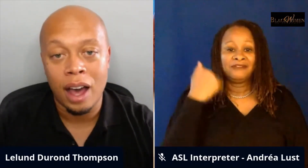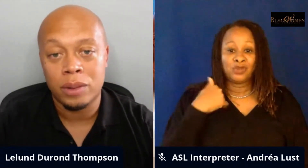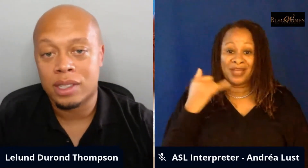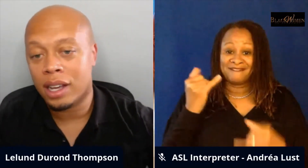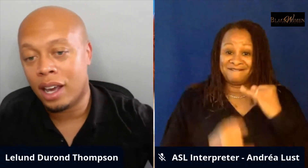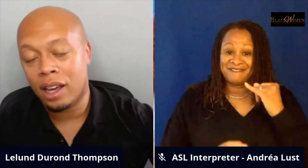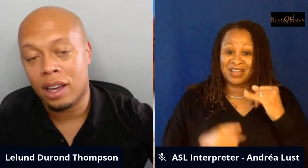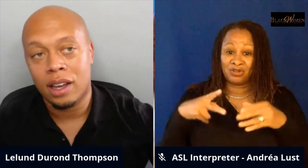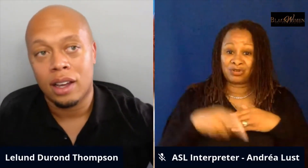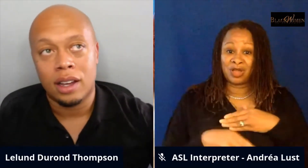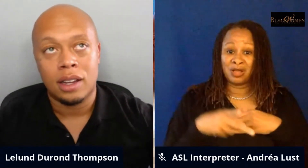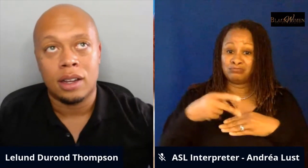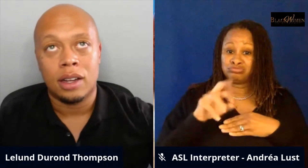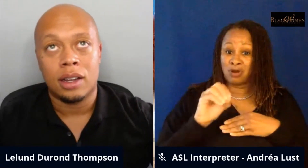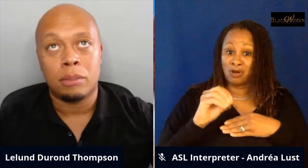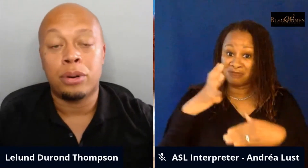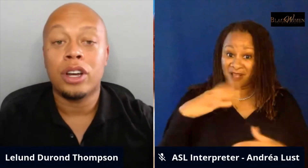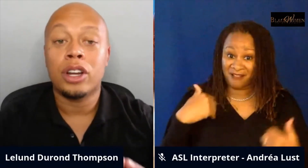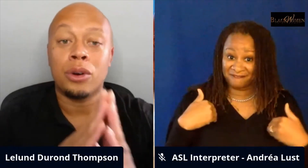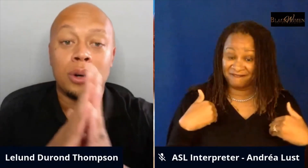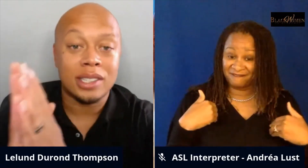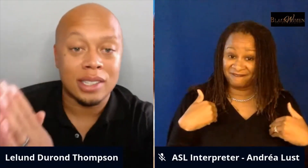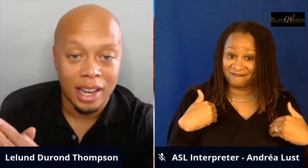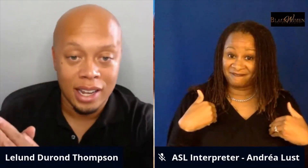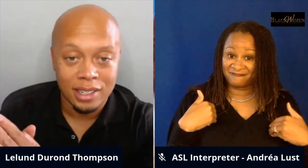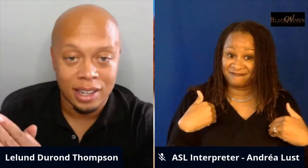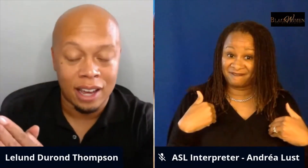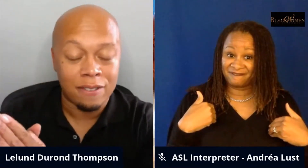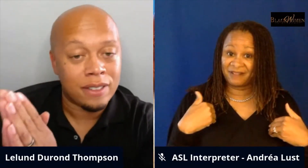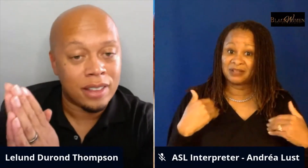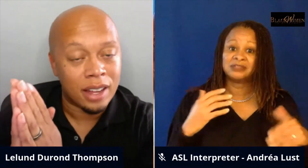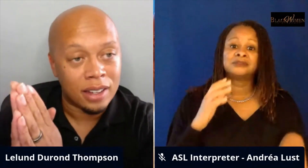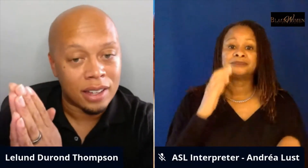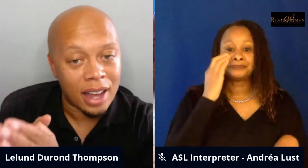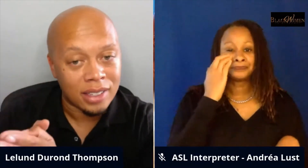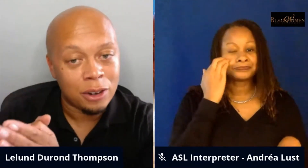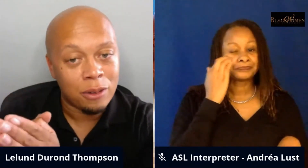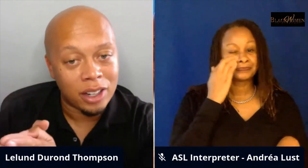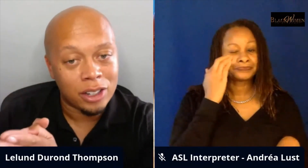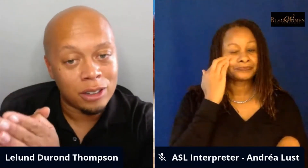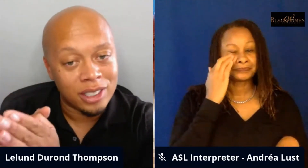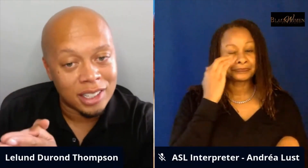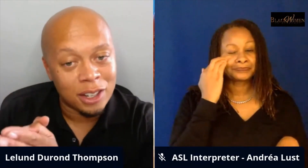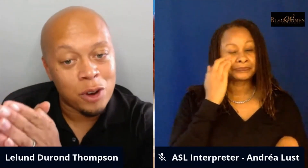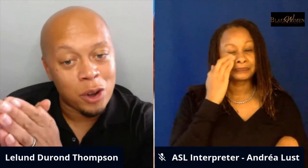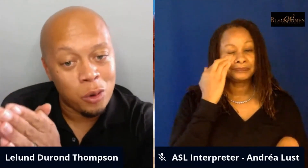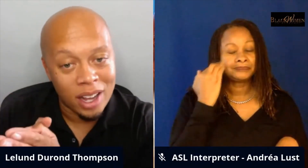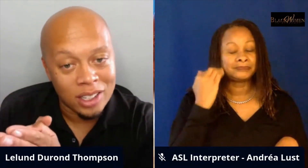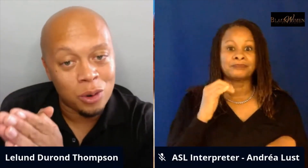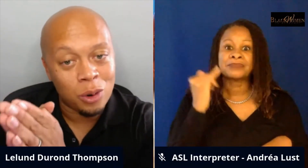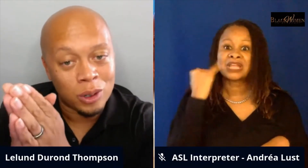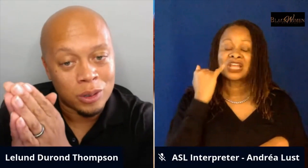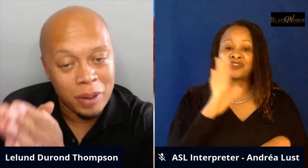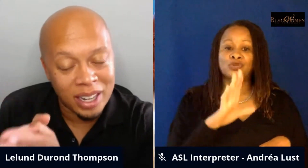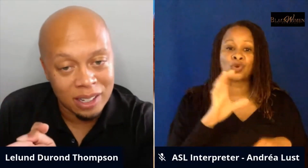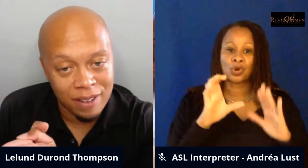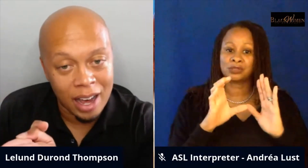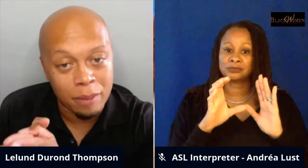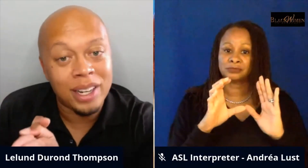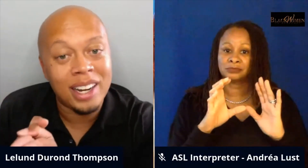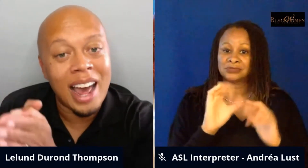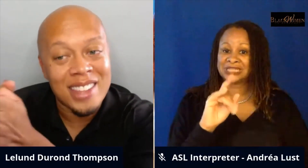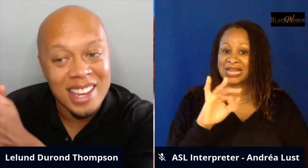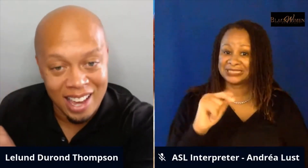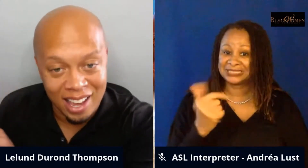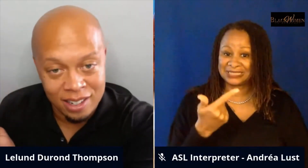Pro, I would say put your slate, if the casting director doesn't request or specify,